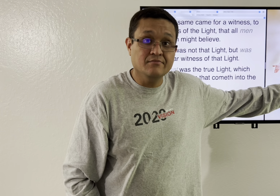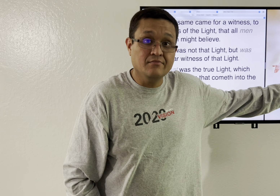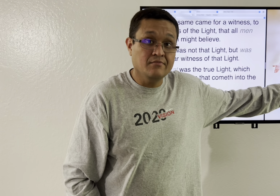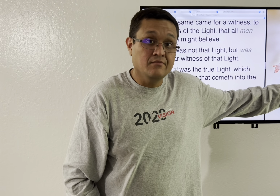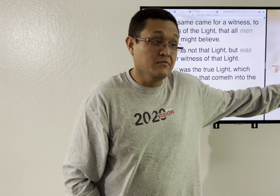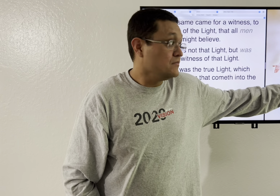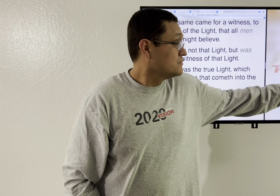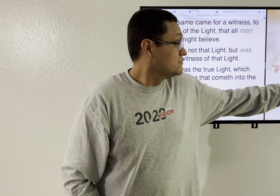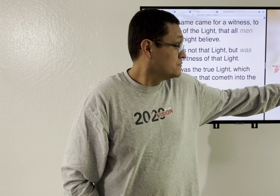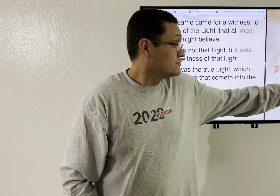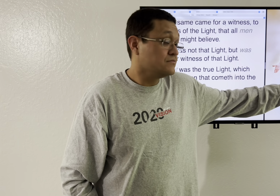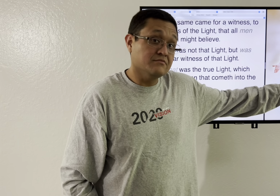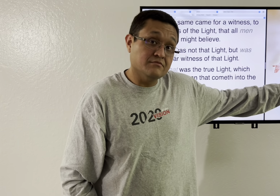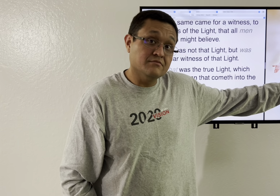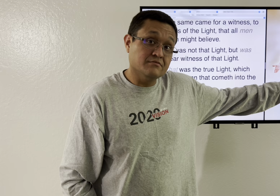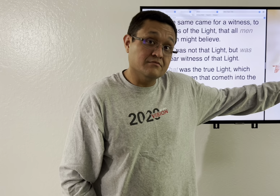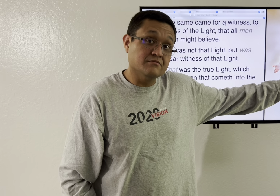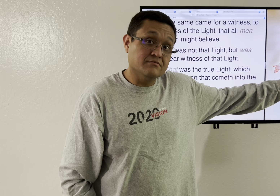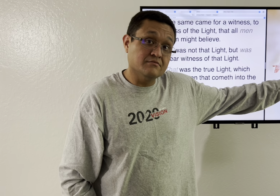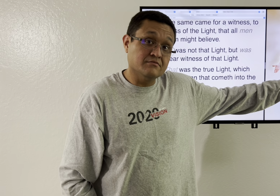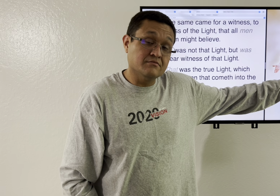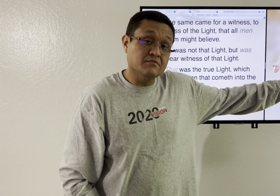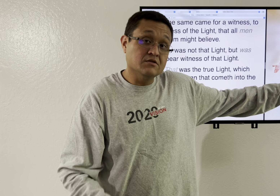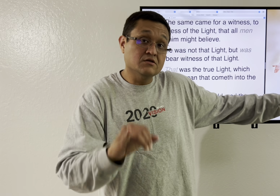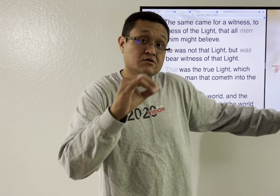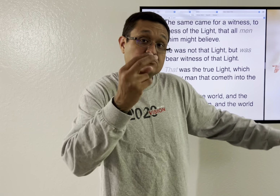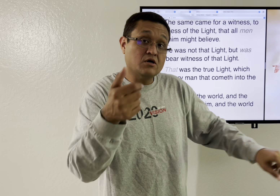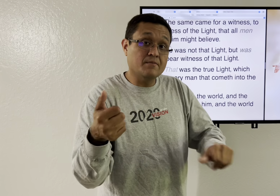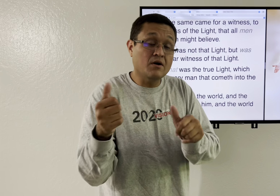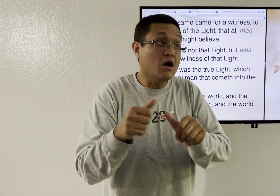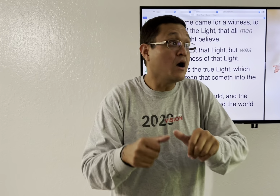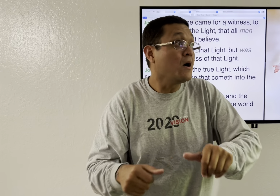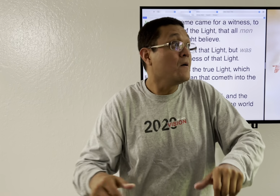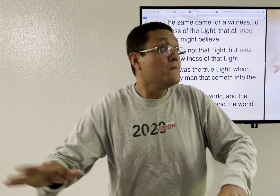What was that he was seeing, saying, "Behold, it was Jesus."